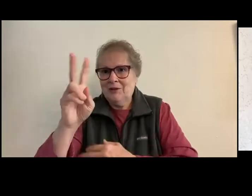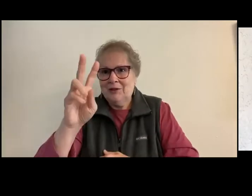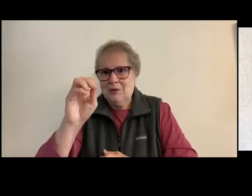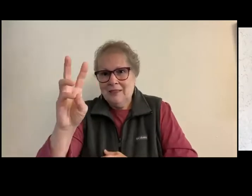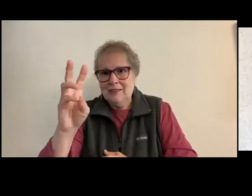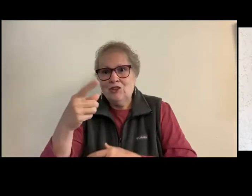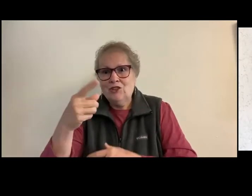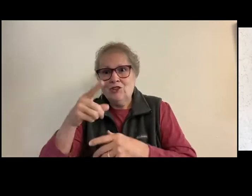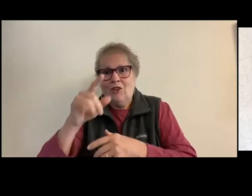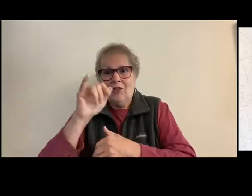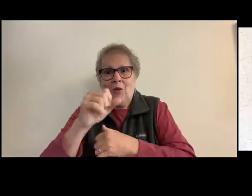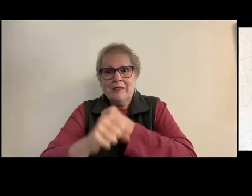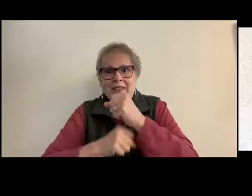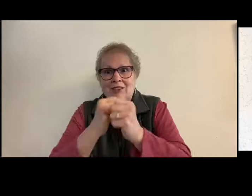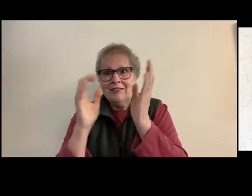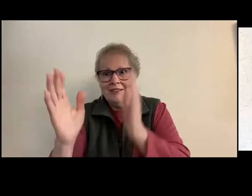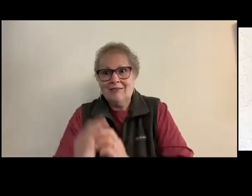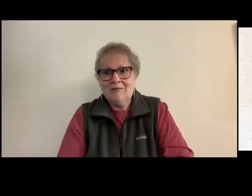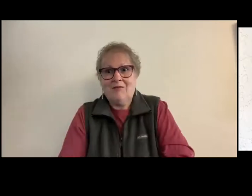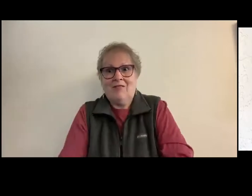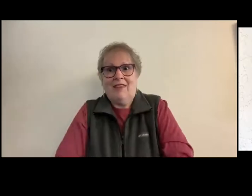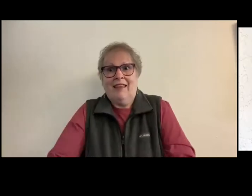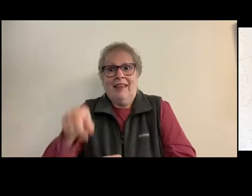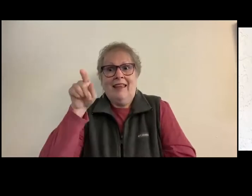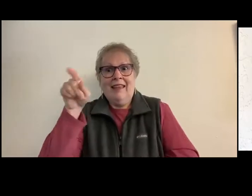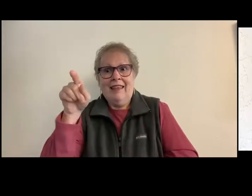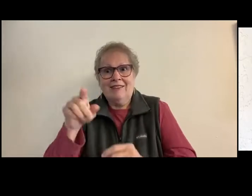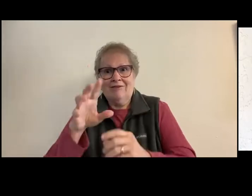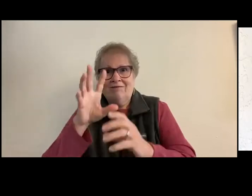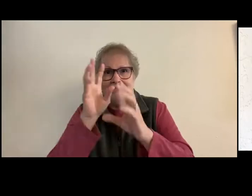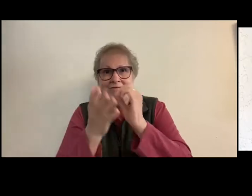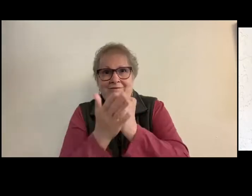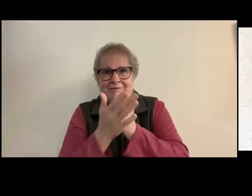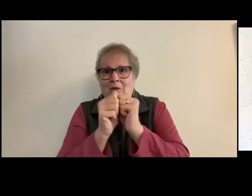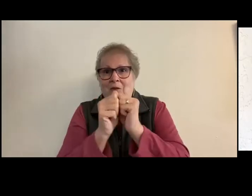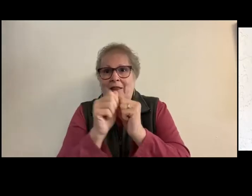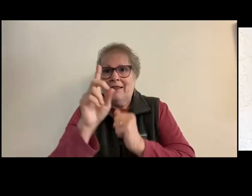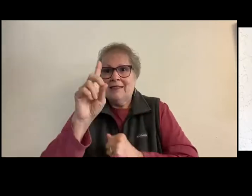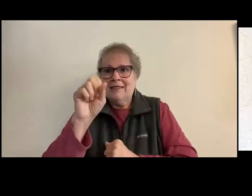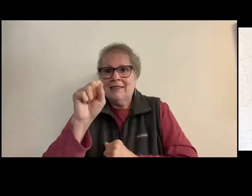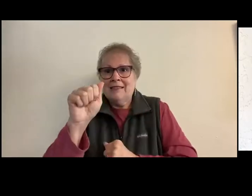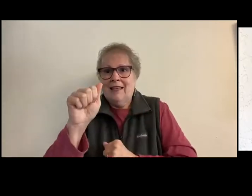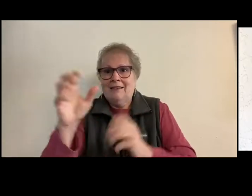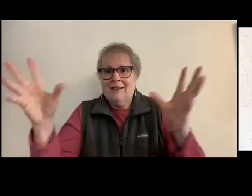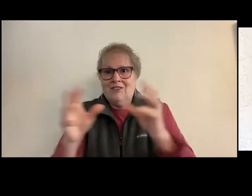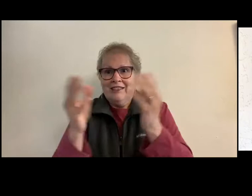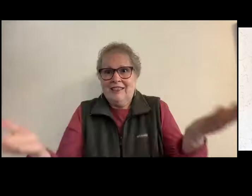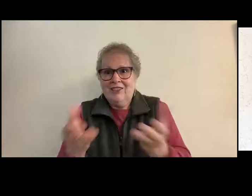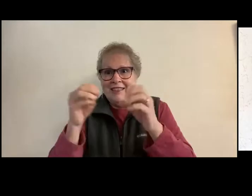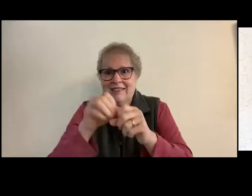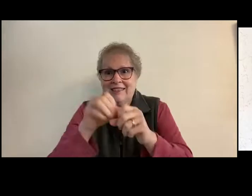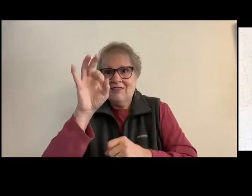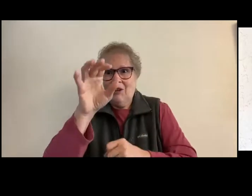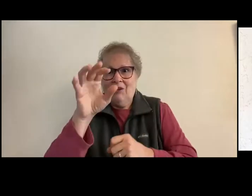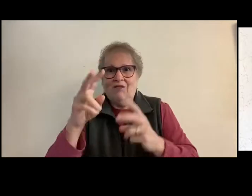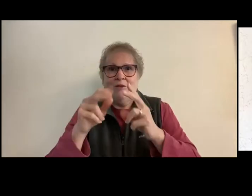2004 through 2006. During those years, he helped